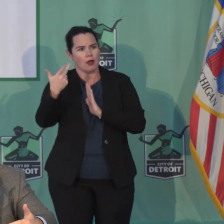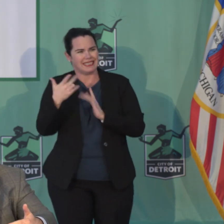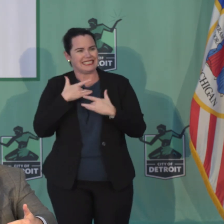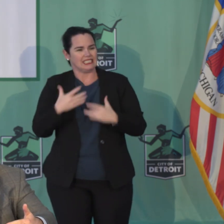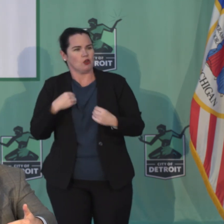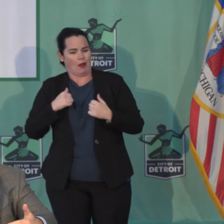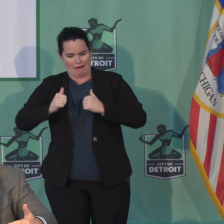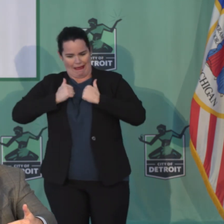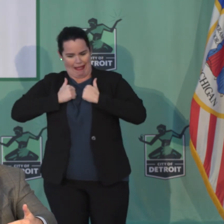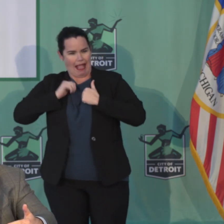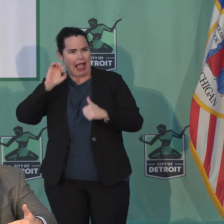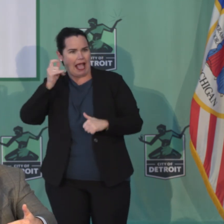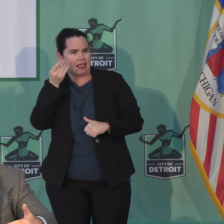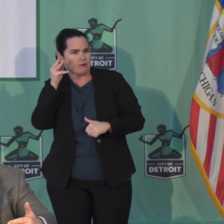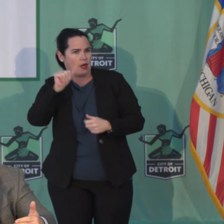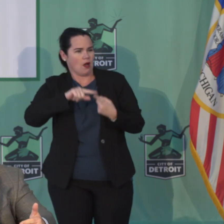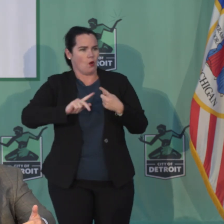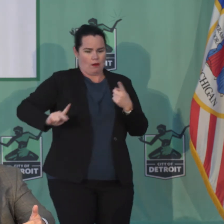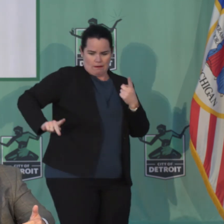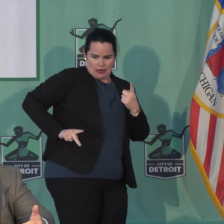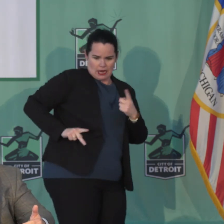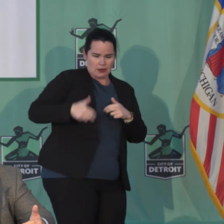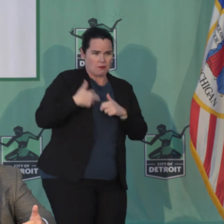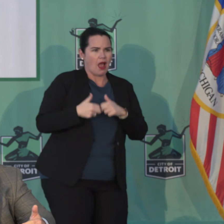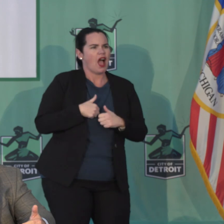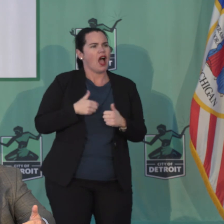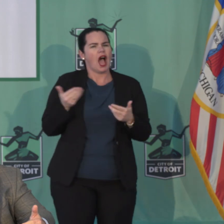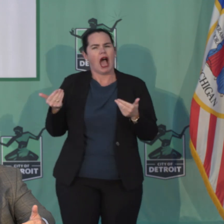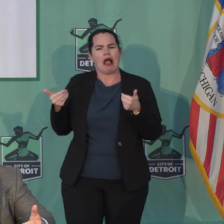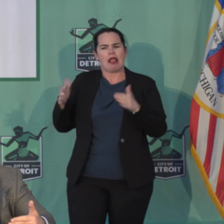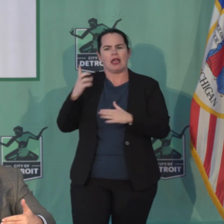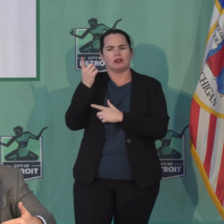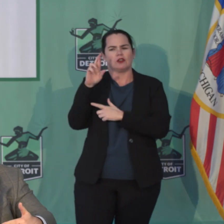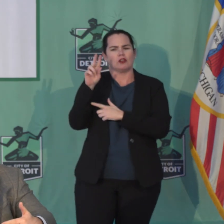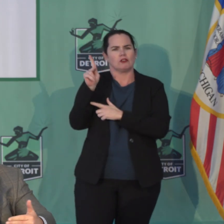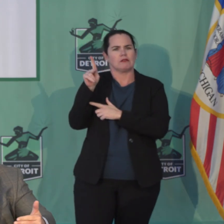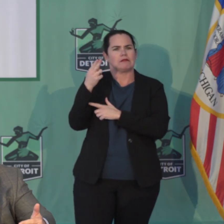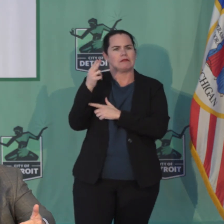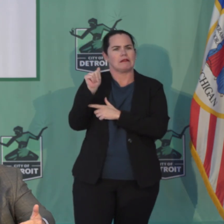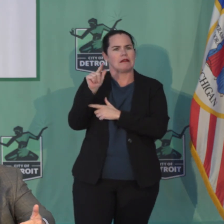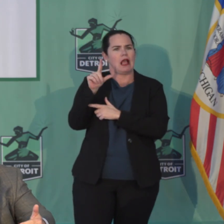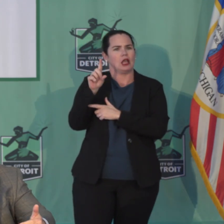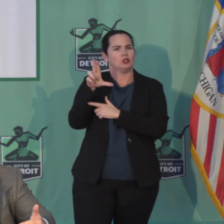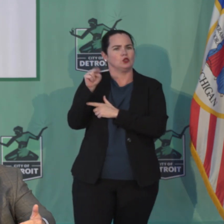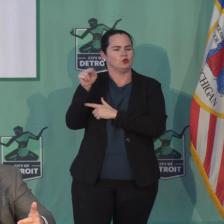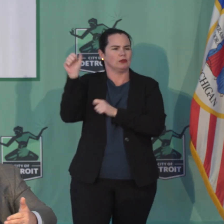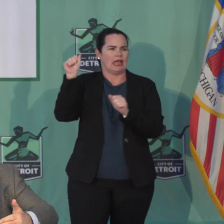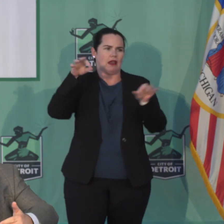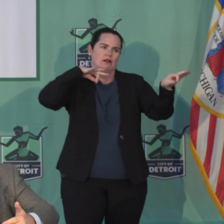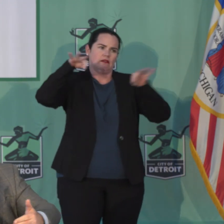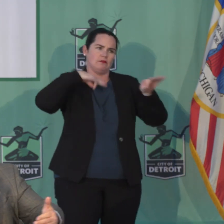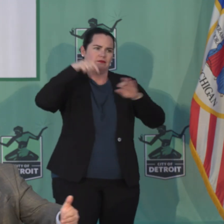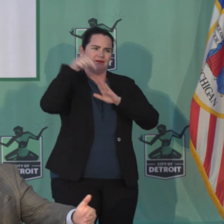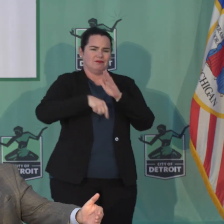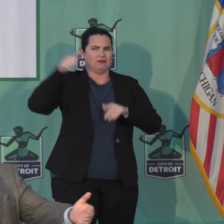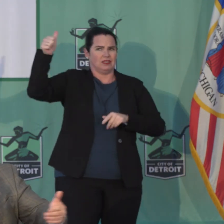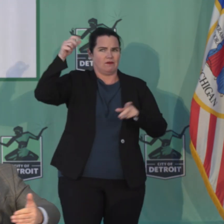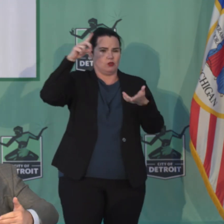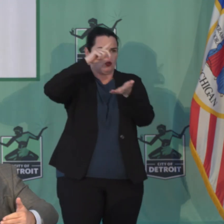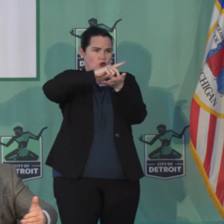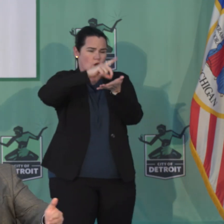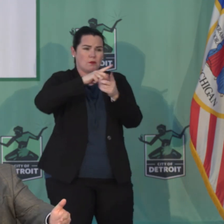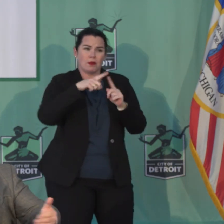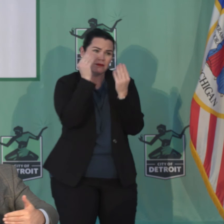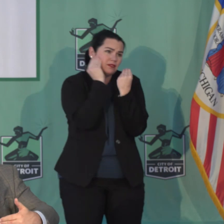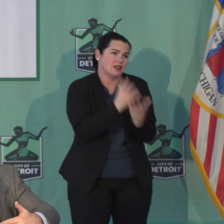And so I'd let Dr. Khaldun talk about this. She's the doctor, but here's the reality. People are being